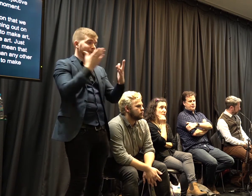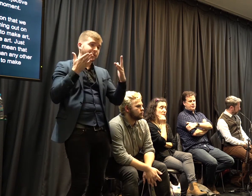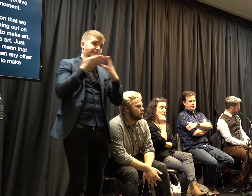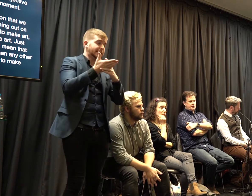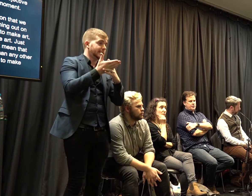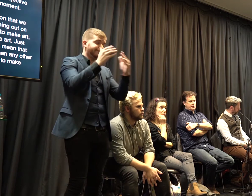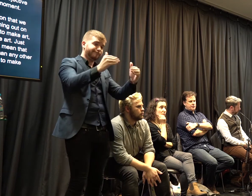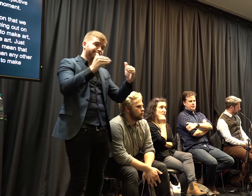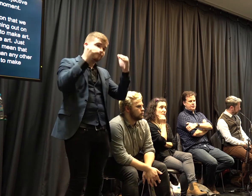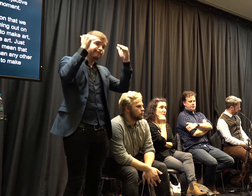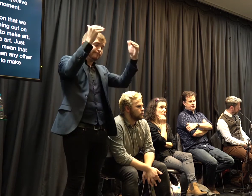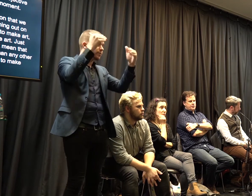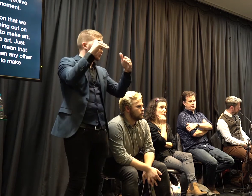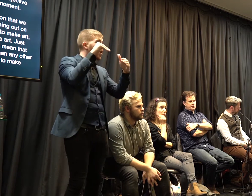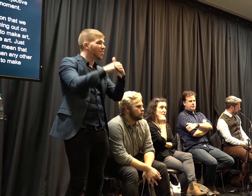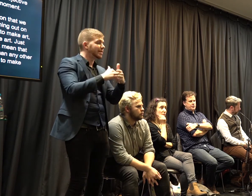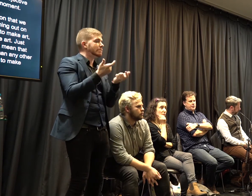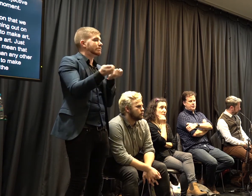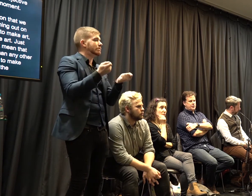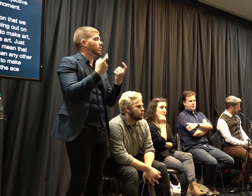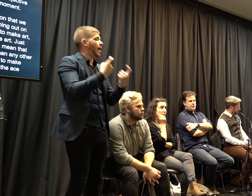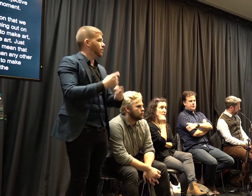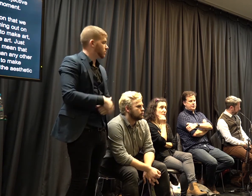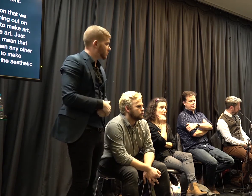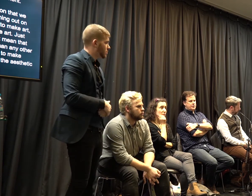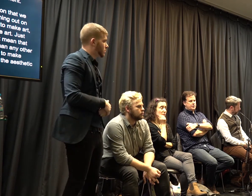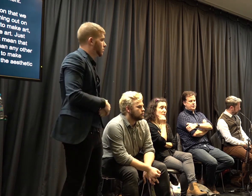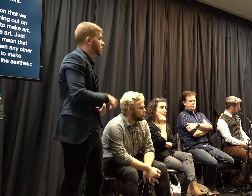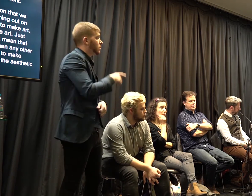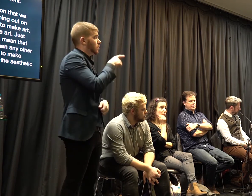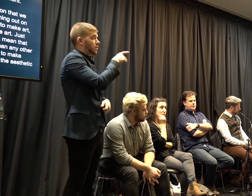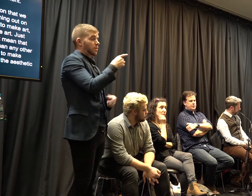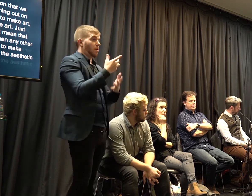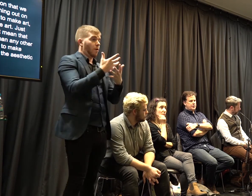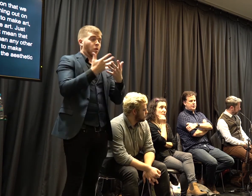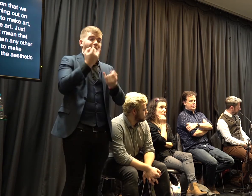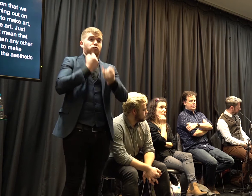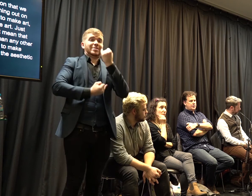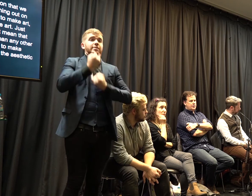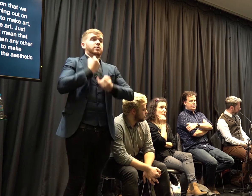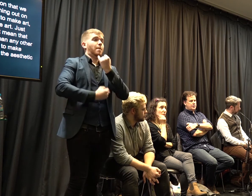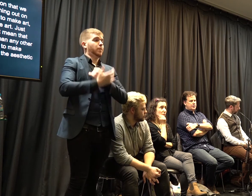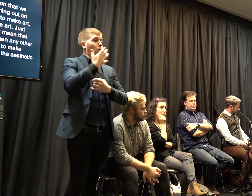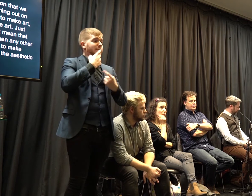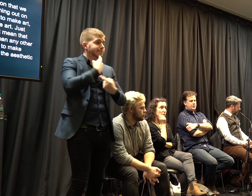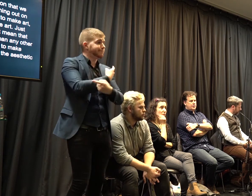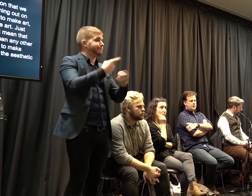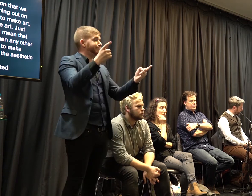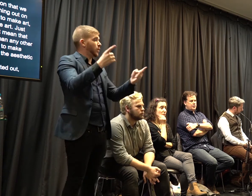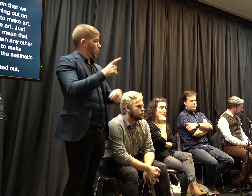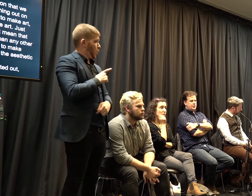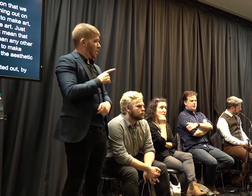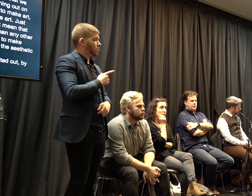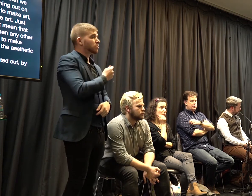can within the aesthetic that they're working to. And we got quite a lot of criticism when we started out by saying that, because some people